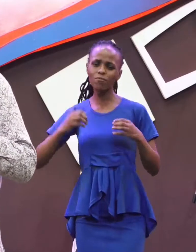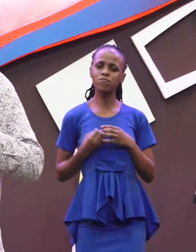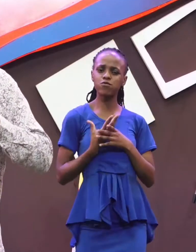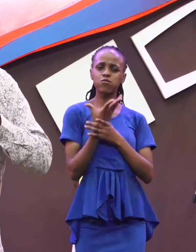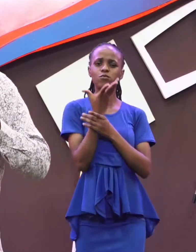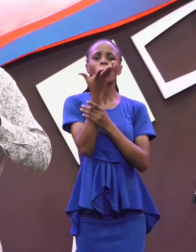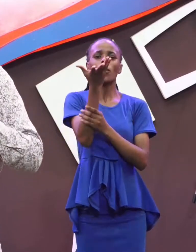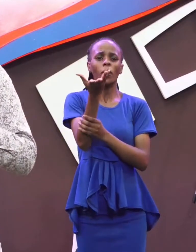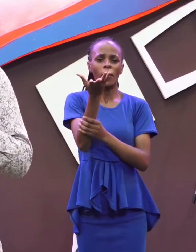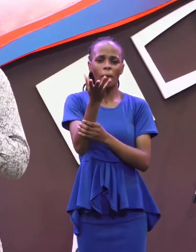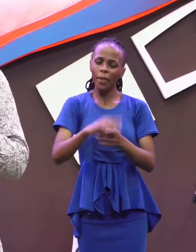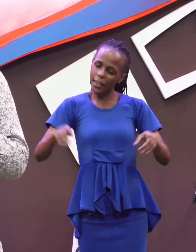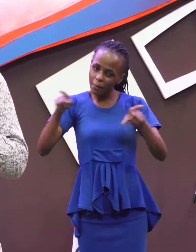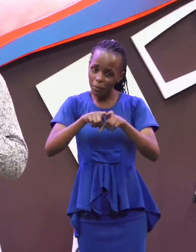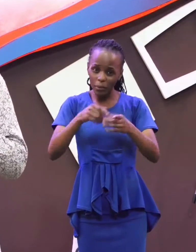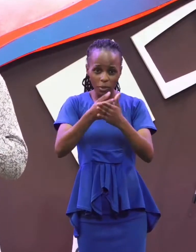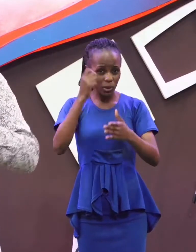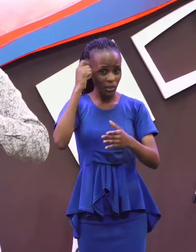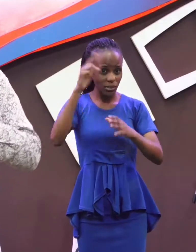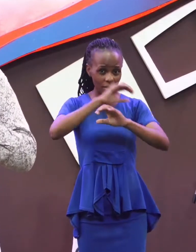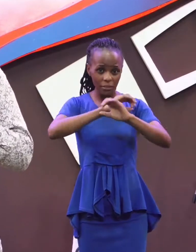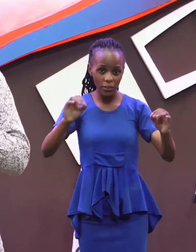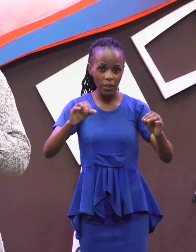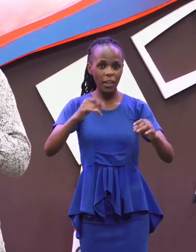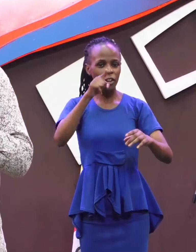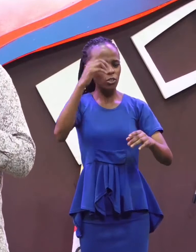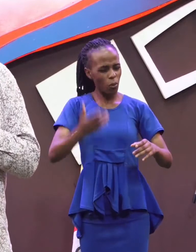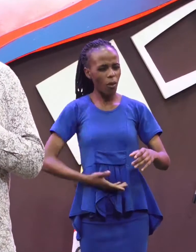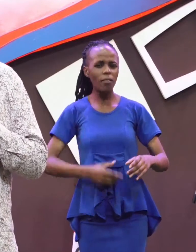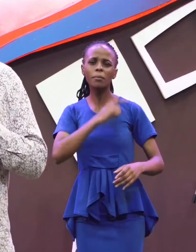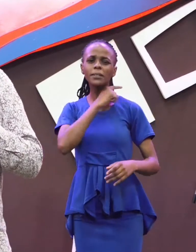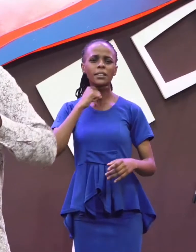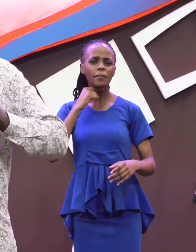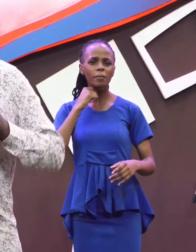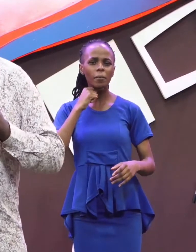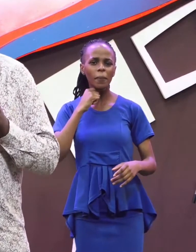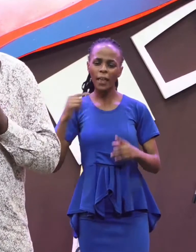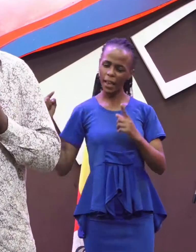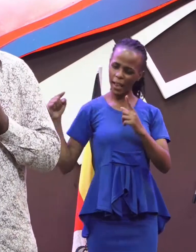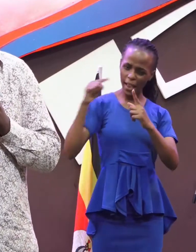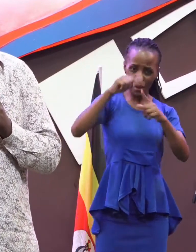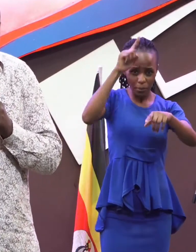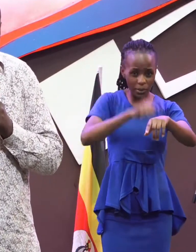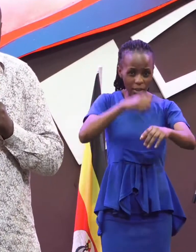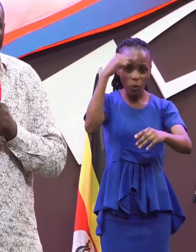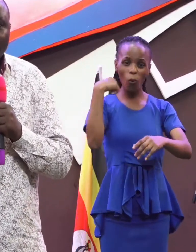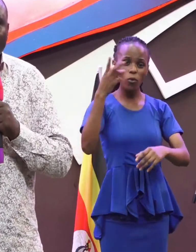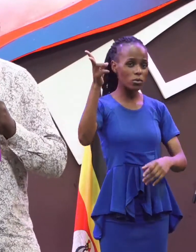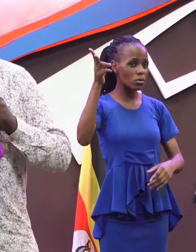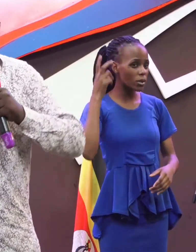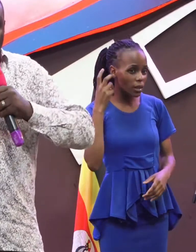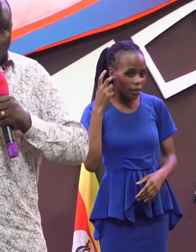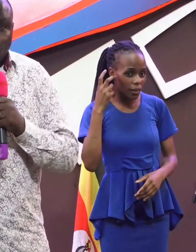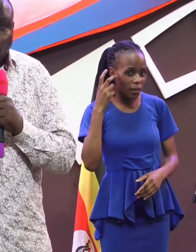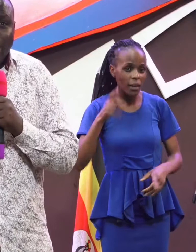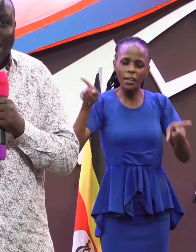will sprout out. You wouldn't have known that you have a pastor. Not until the